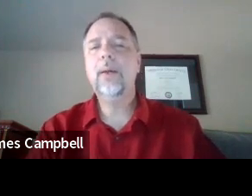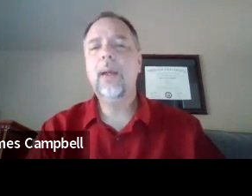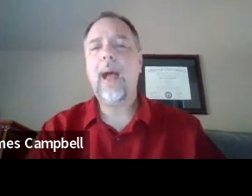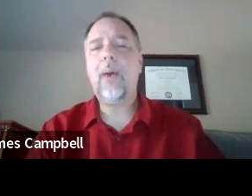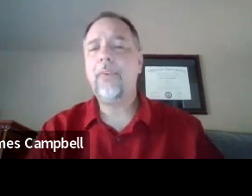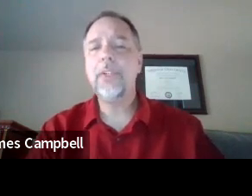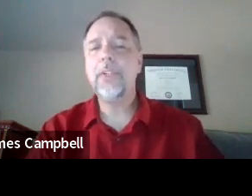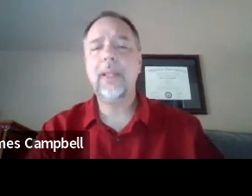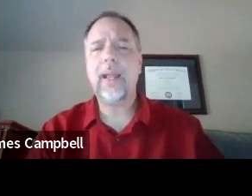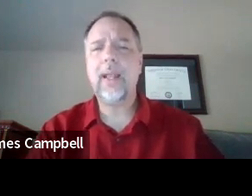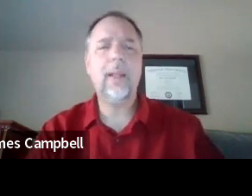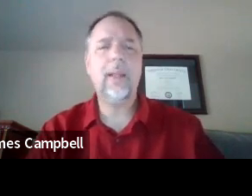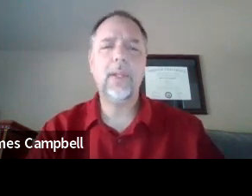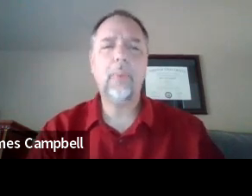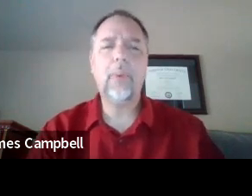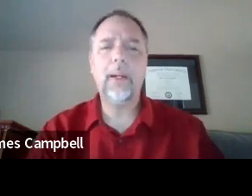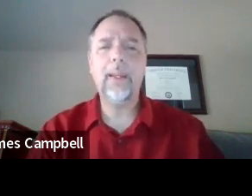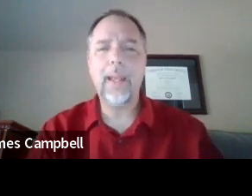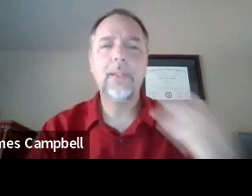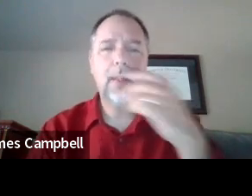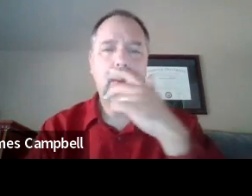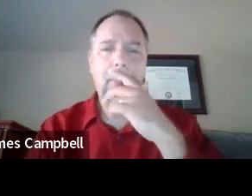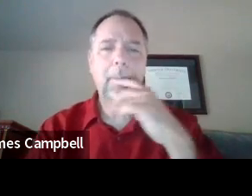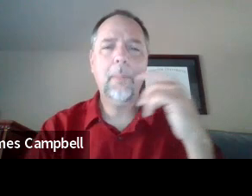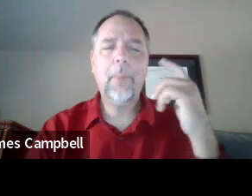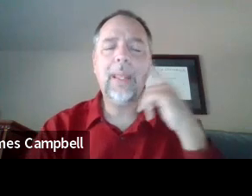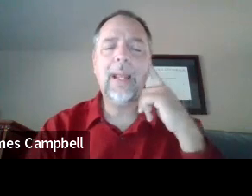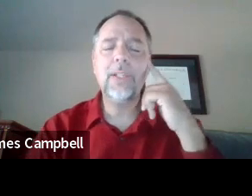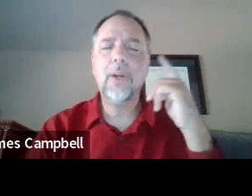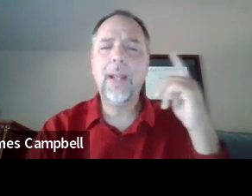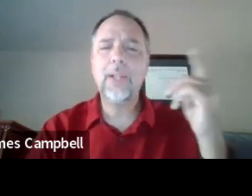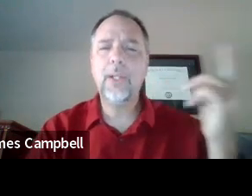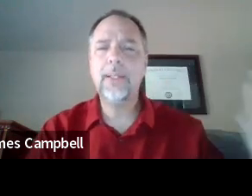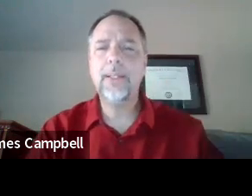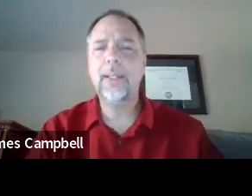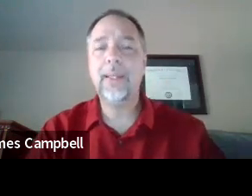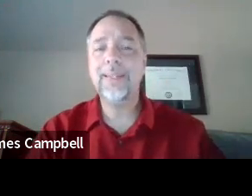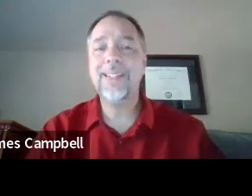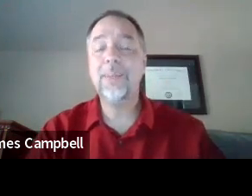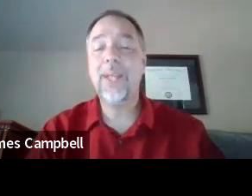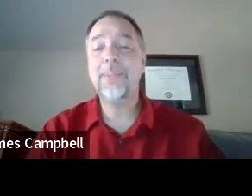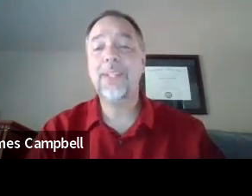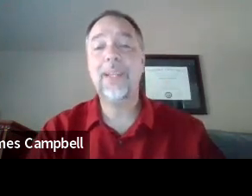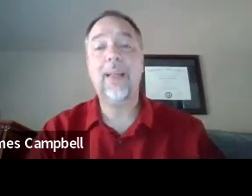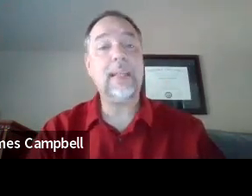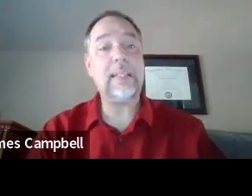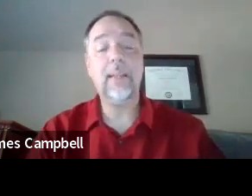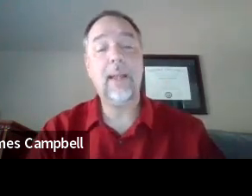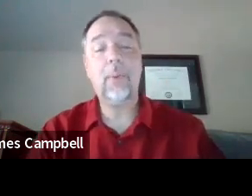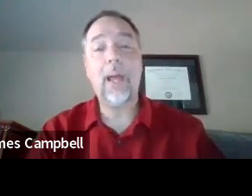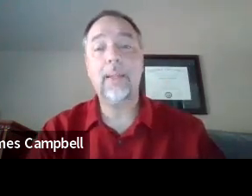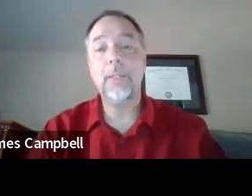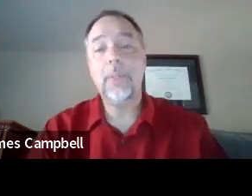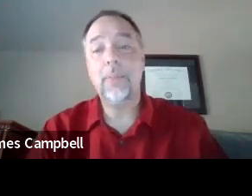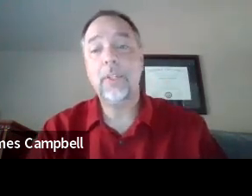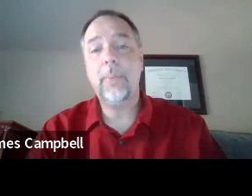Now, when I first heard that, I kind of thought that was a no-brainer, yes. But then I started actually listening to things I sometimes said to clients. Not